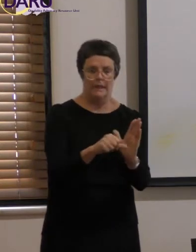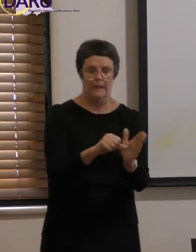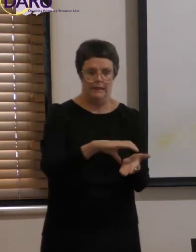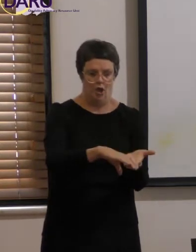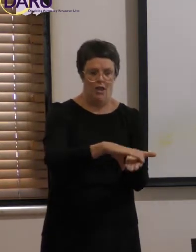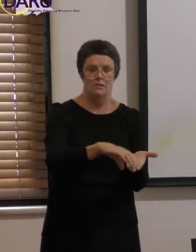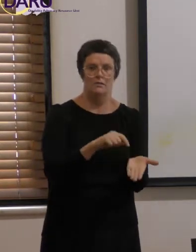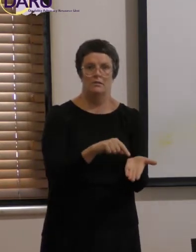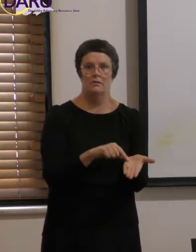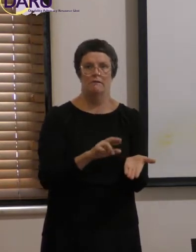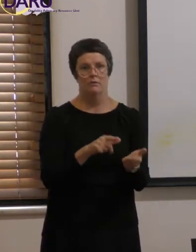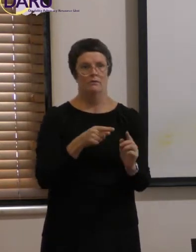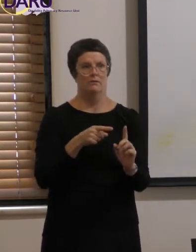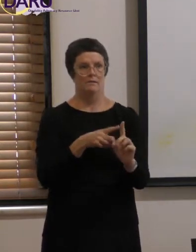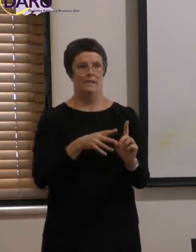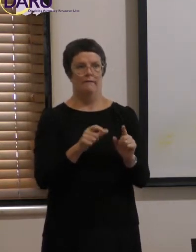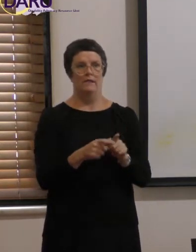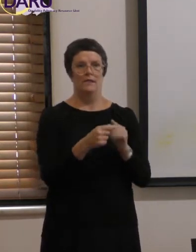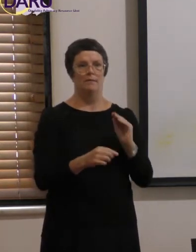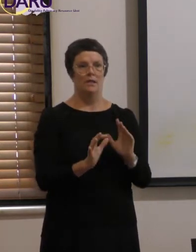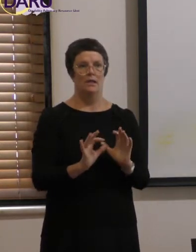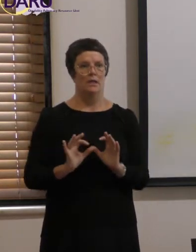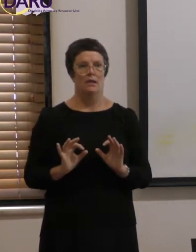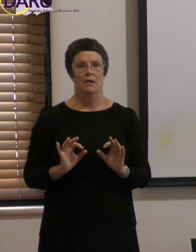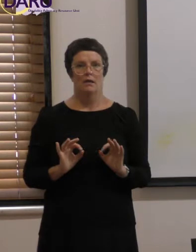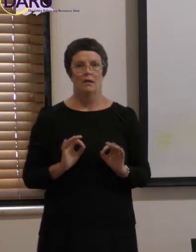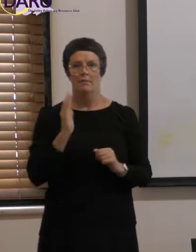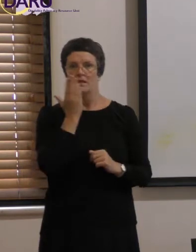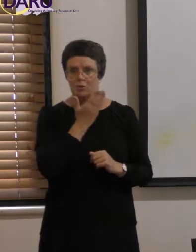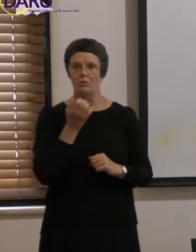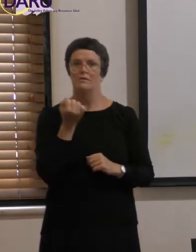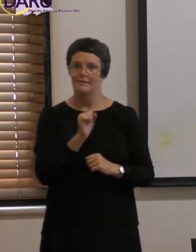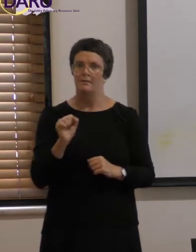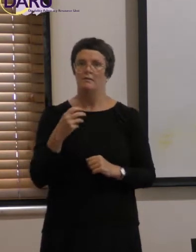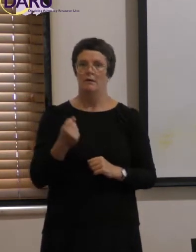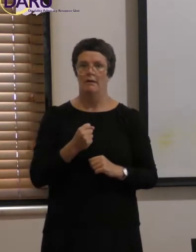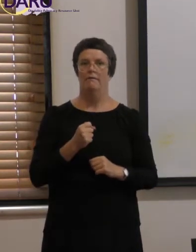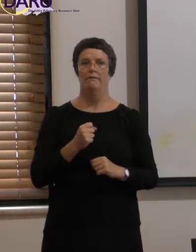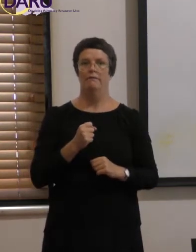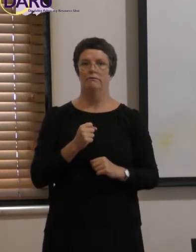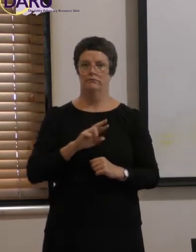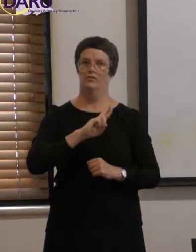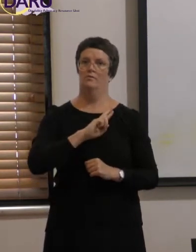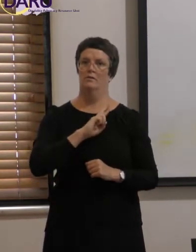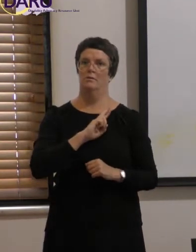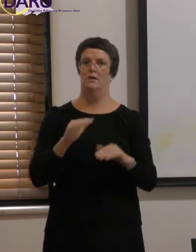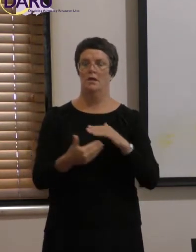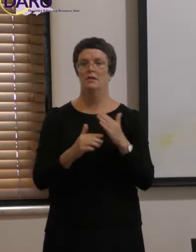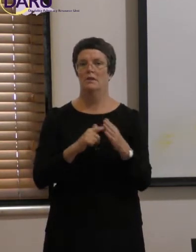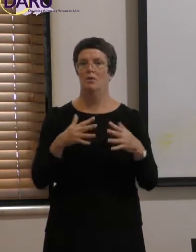specific disability funding for our children, the schools still have the same legal obligations, and they need to